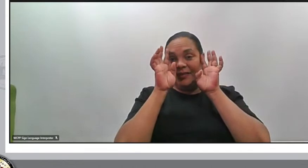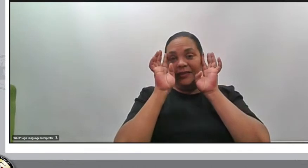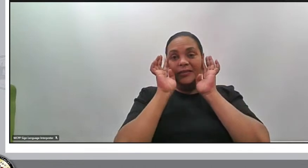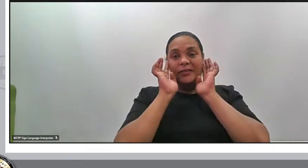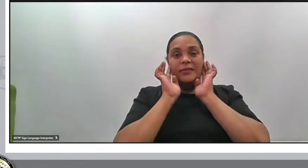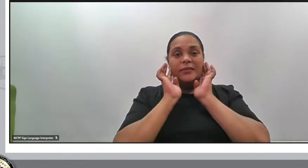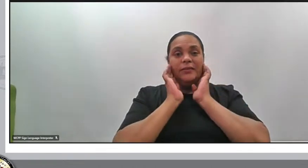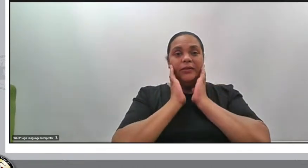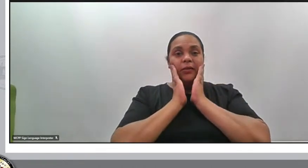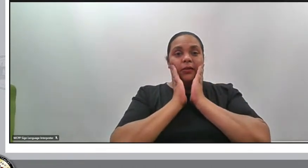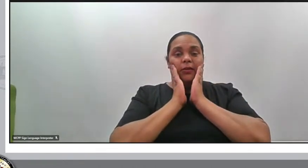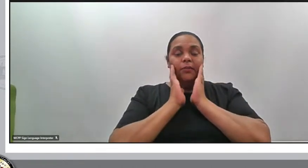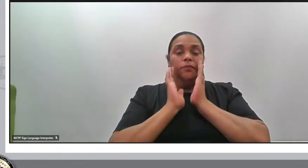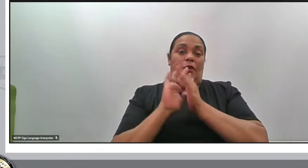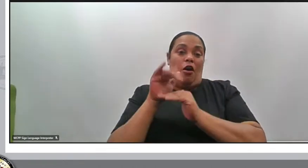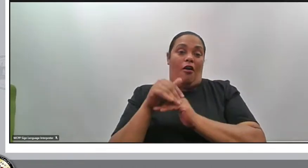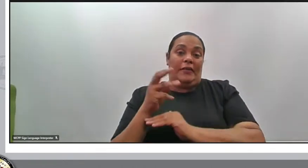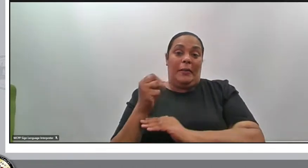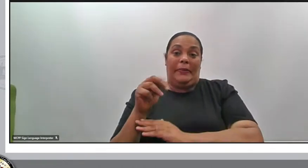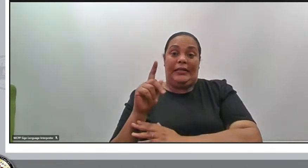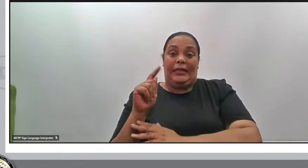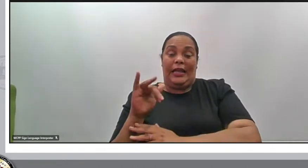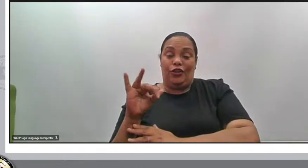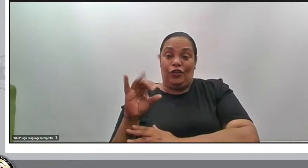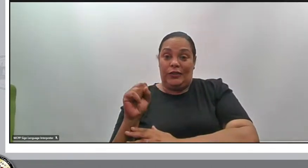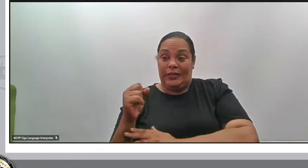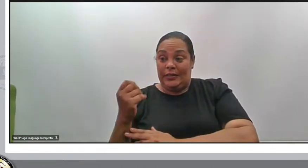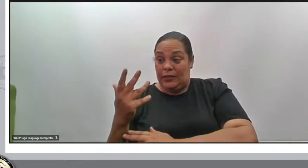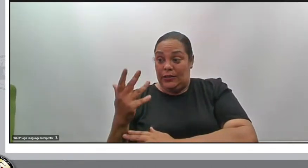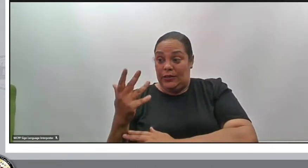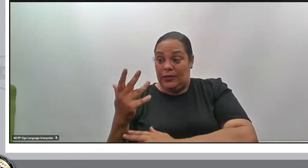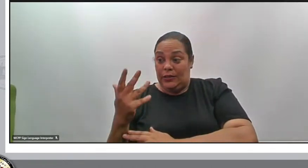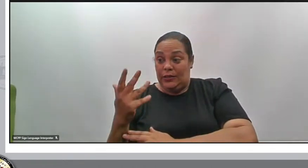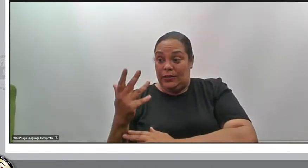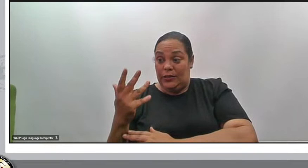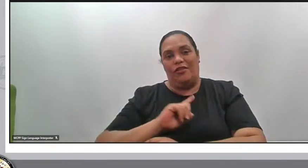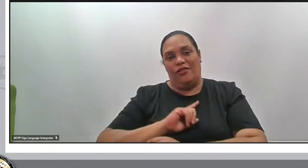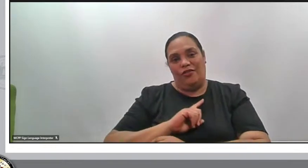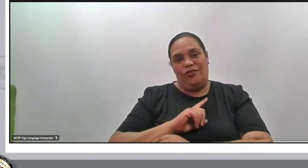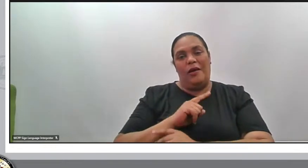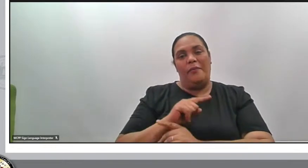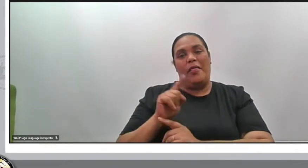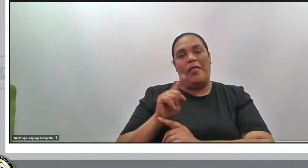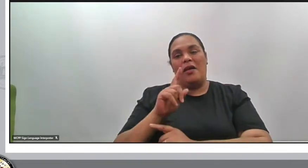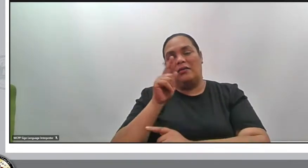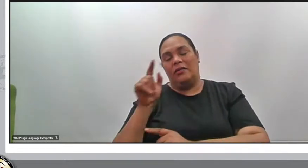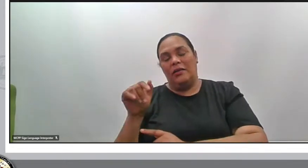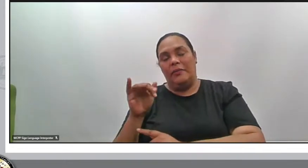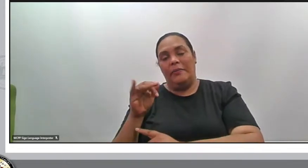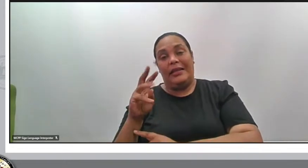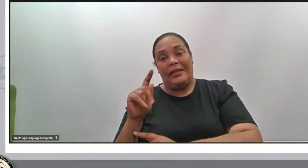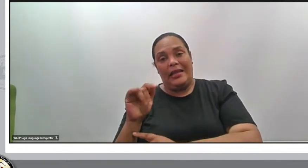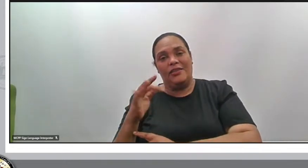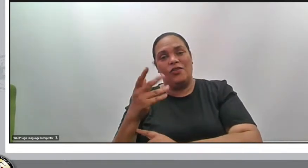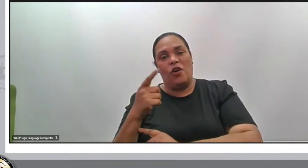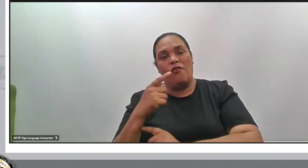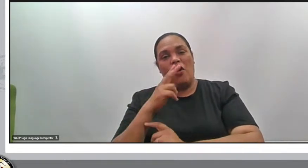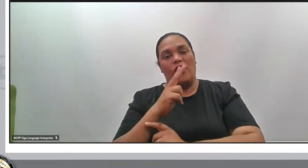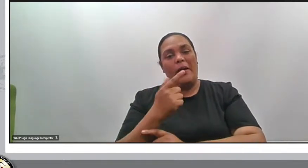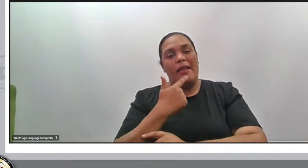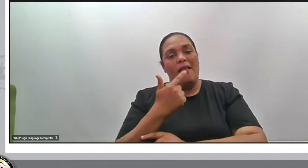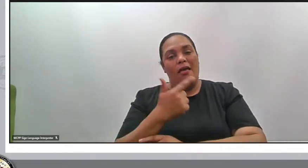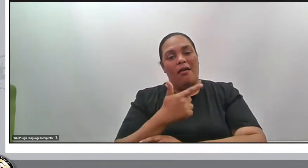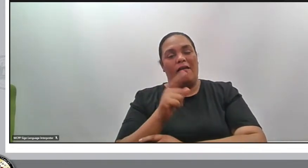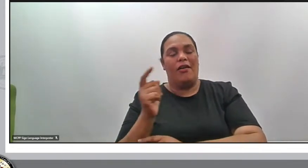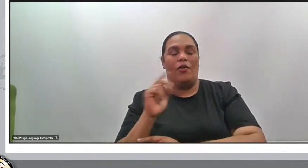Chairperson, I'll speak after Mr. Titus, but I think the question for Mr. Titus was the question from Honourable Lecker regarding whether only staff in Program 1 will be